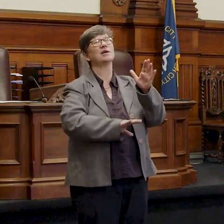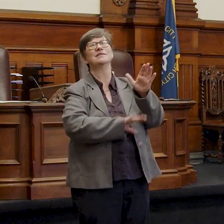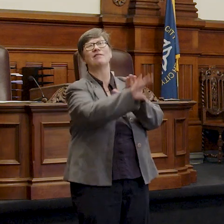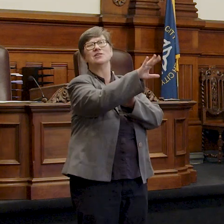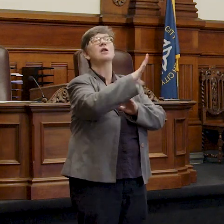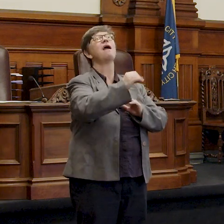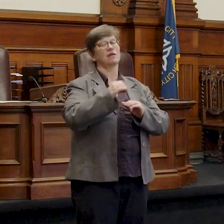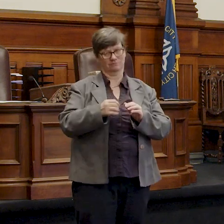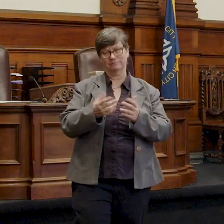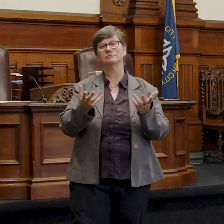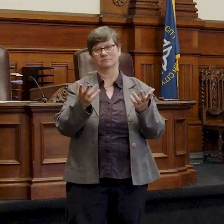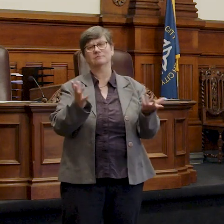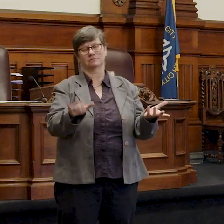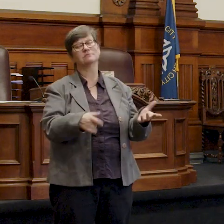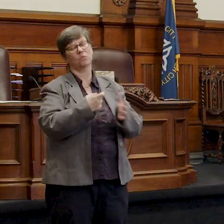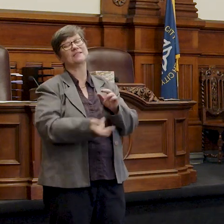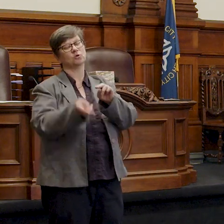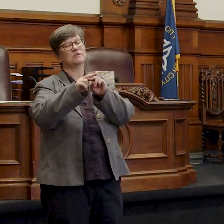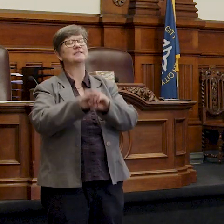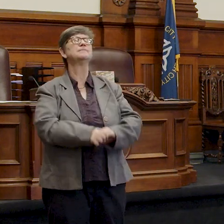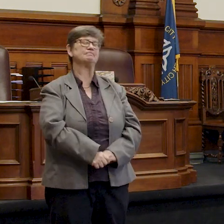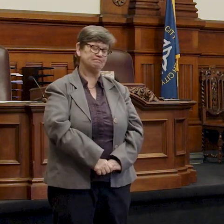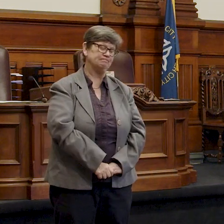increased prices that come along with that.